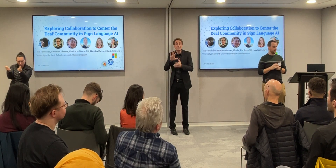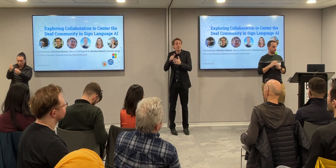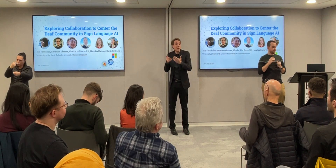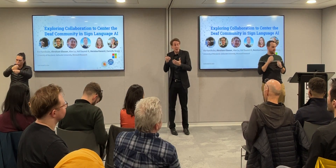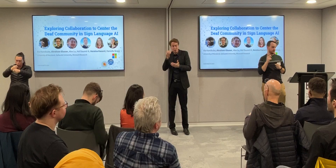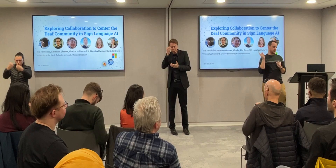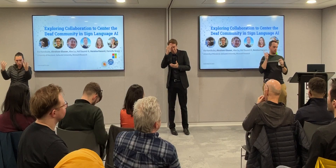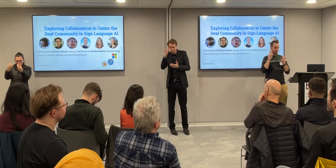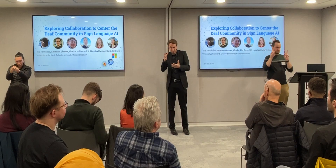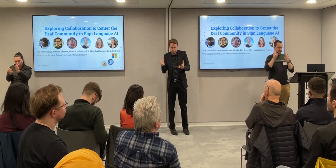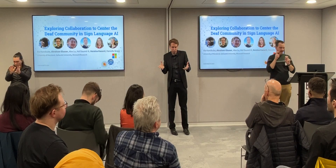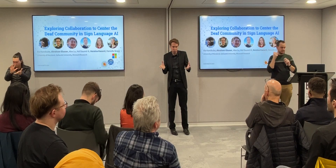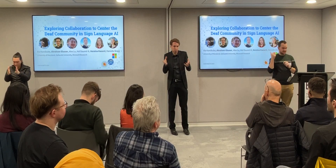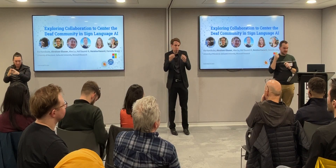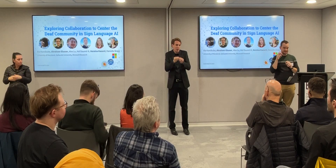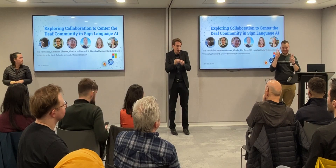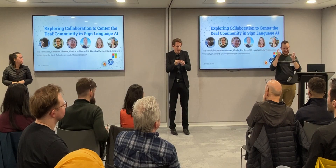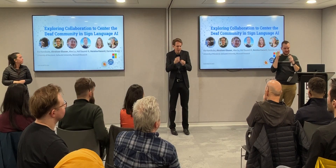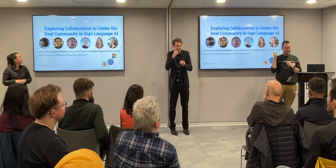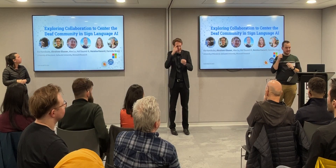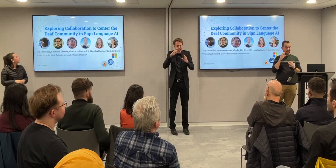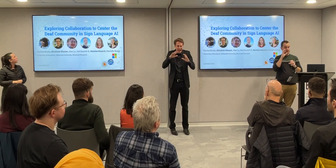upon.